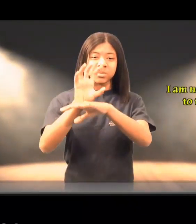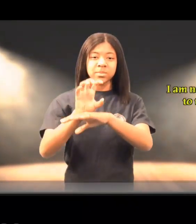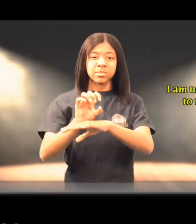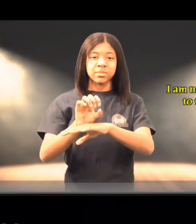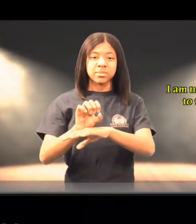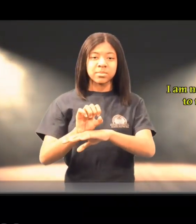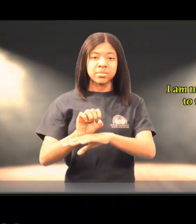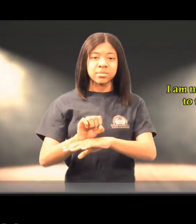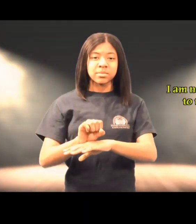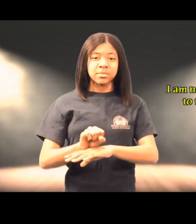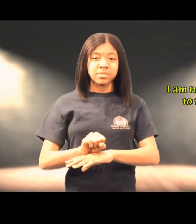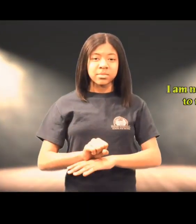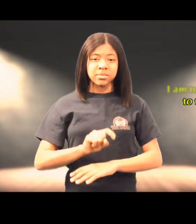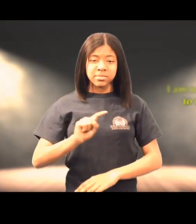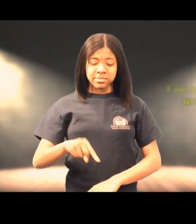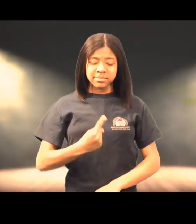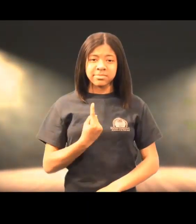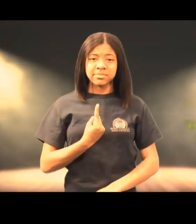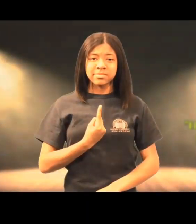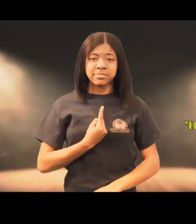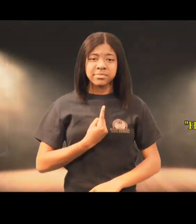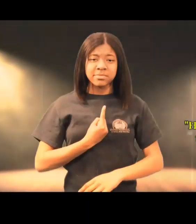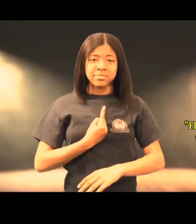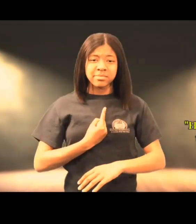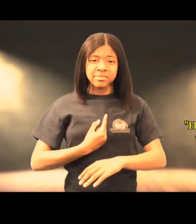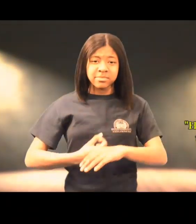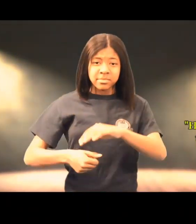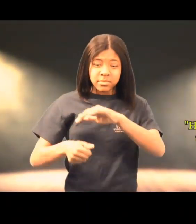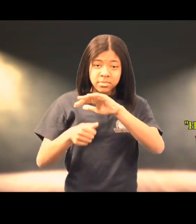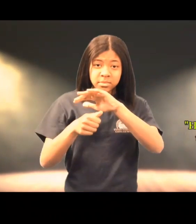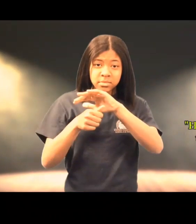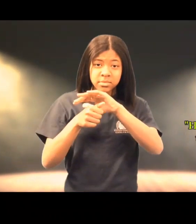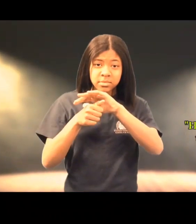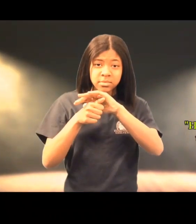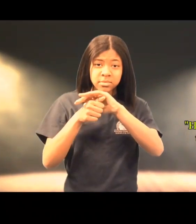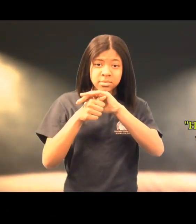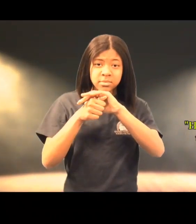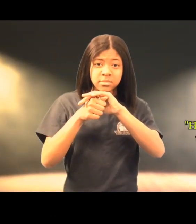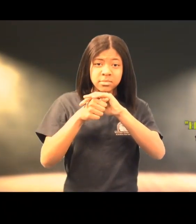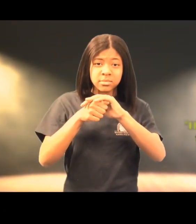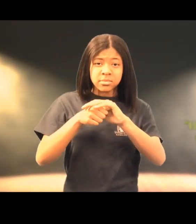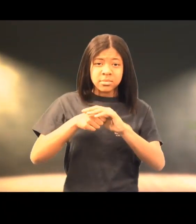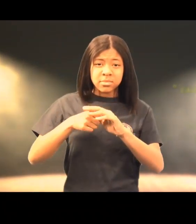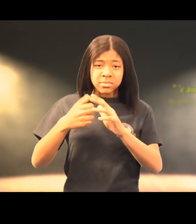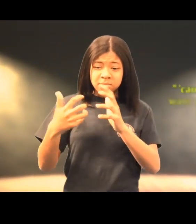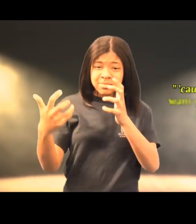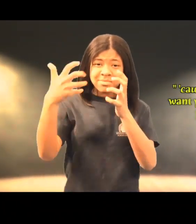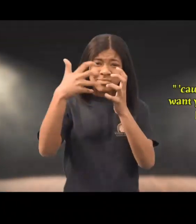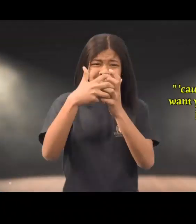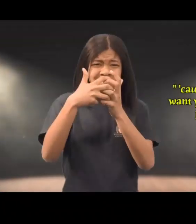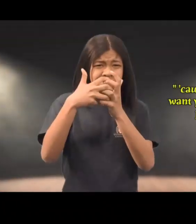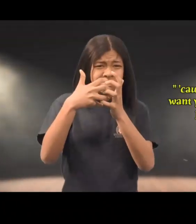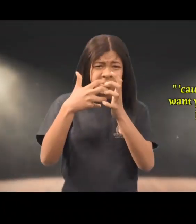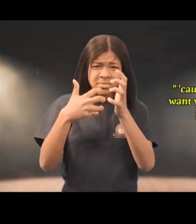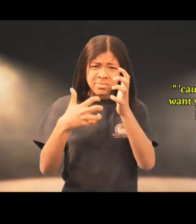stranger to the dark. Hide away, they say, 'cause we don't want your